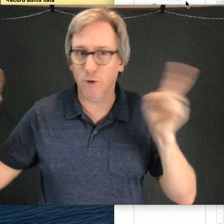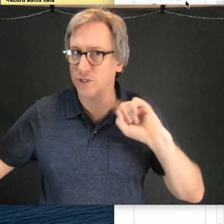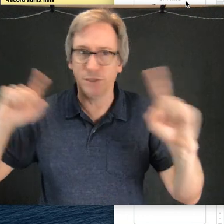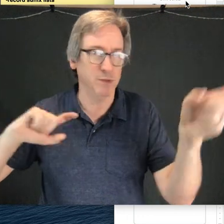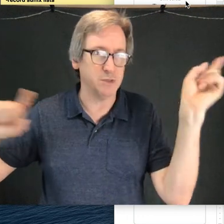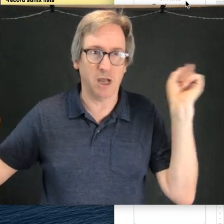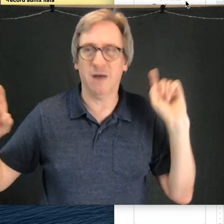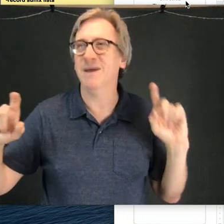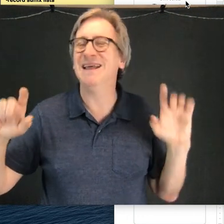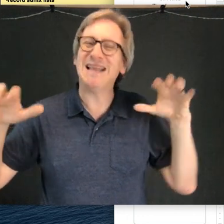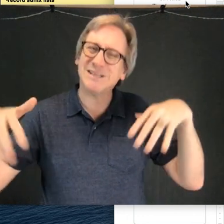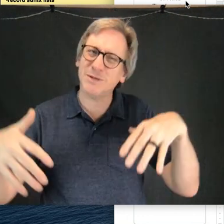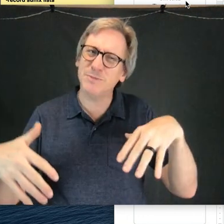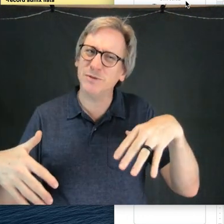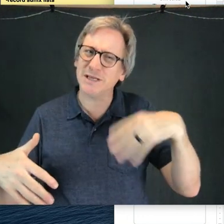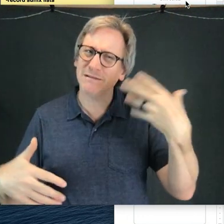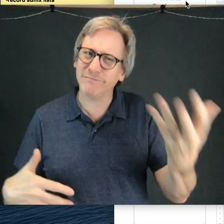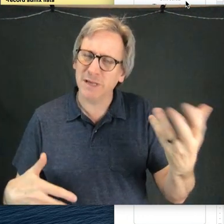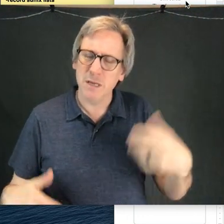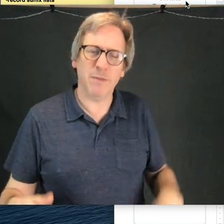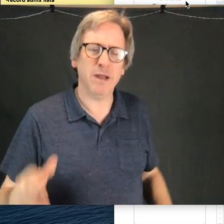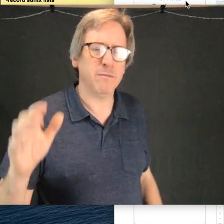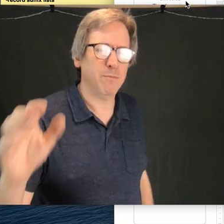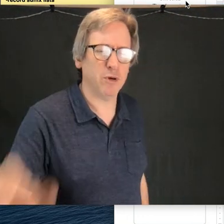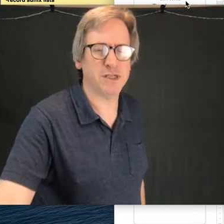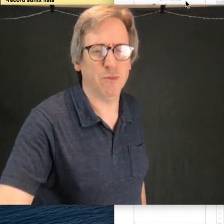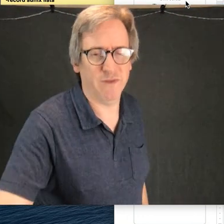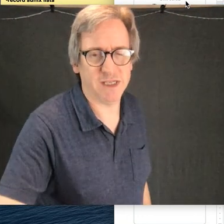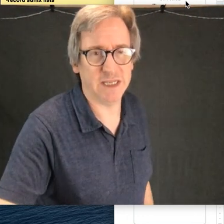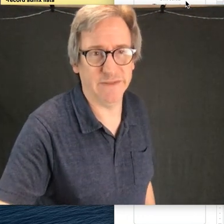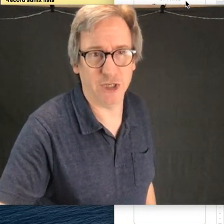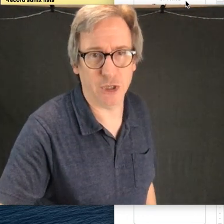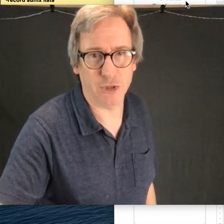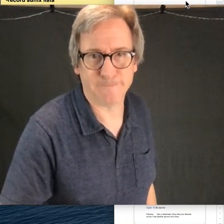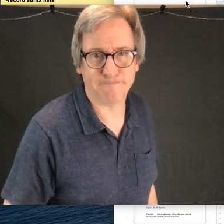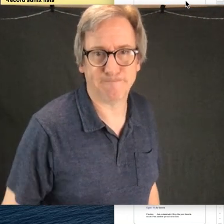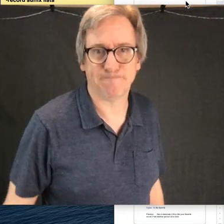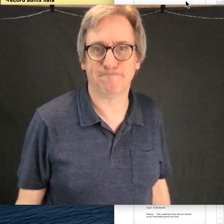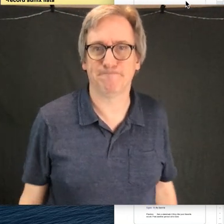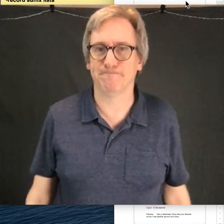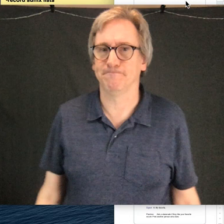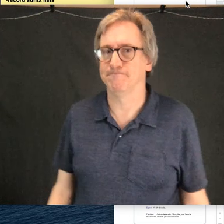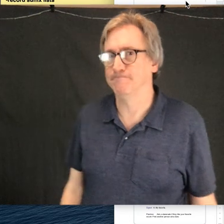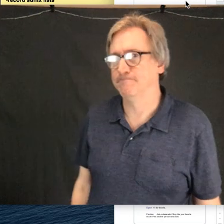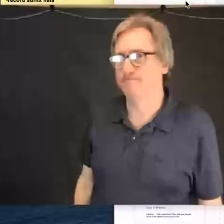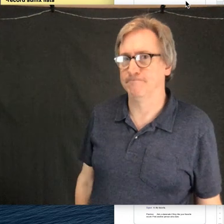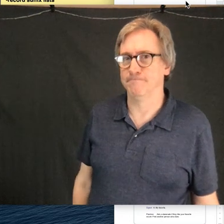comparing books, not so much music, but books and movies and TV shows.